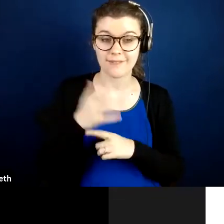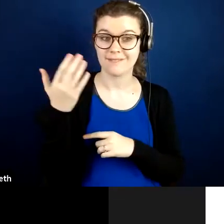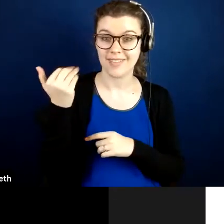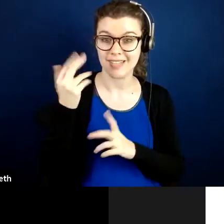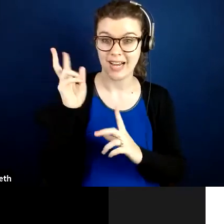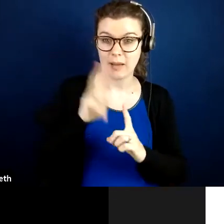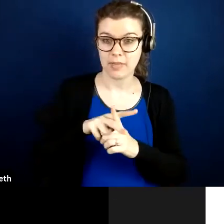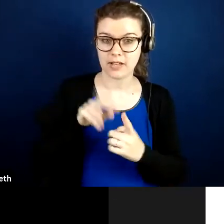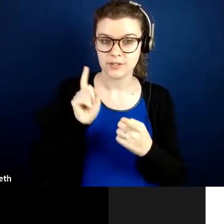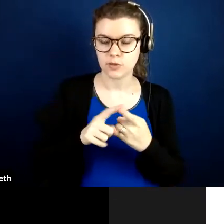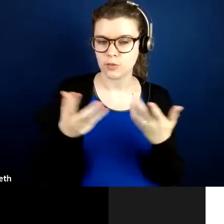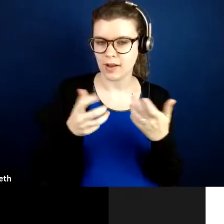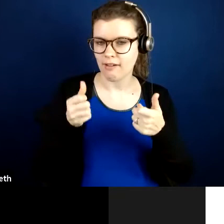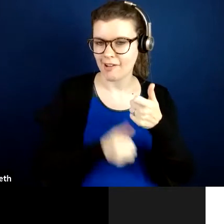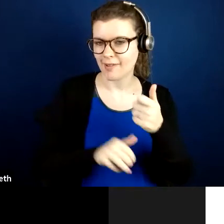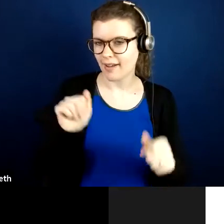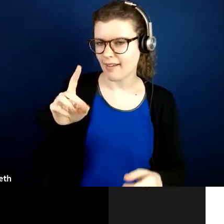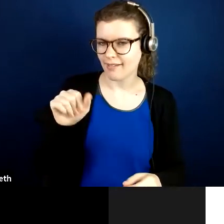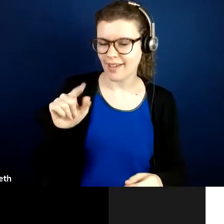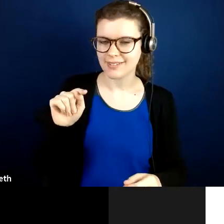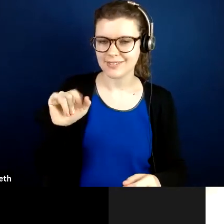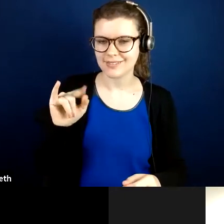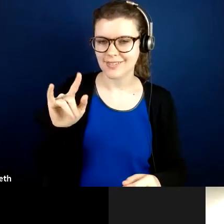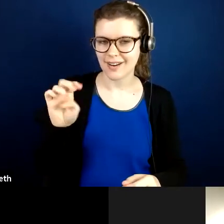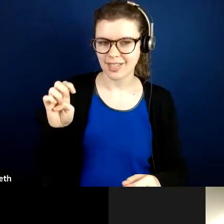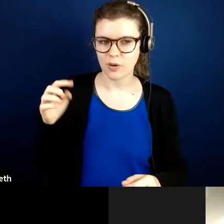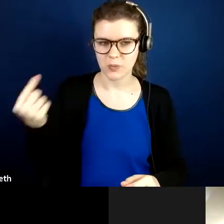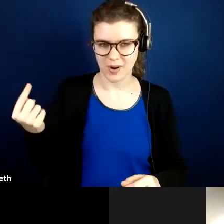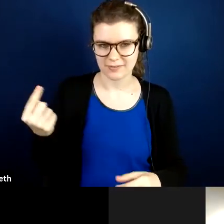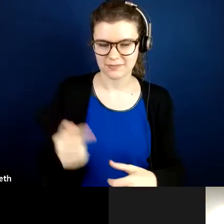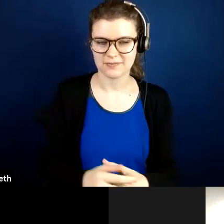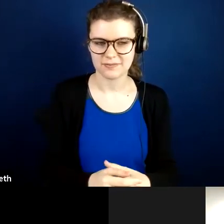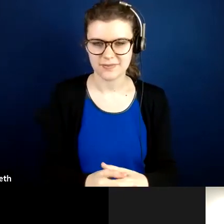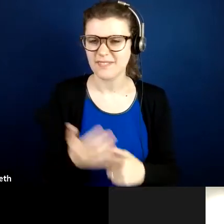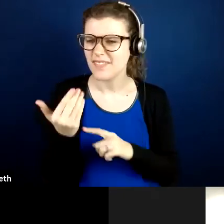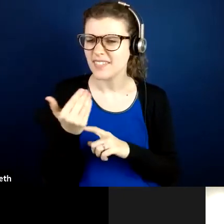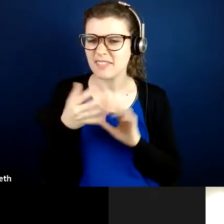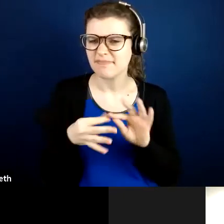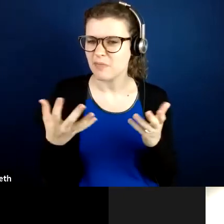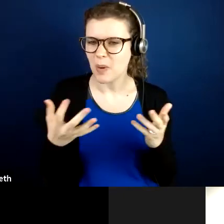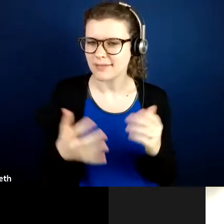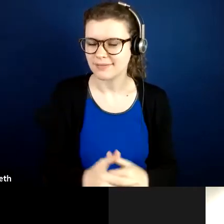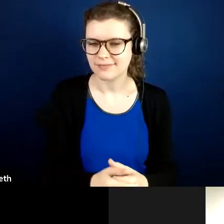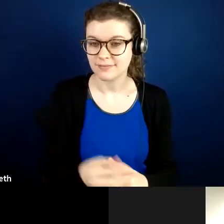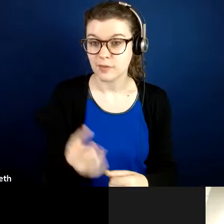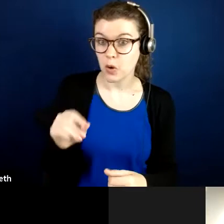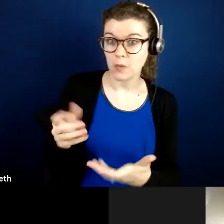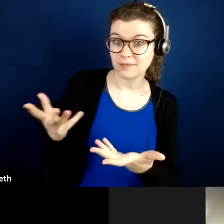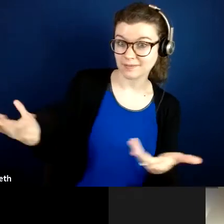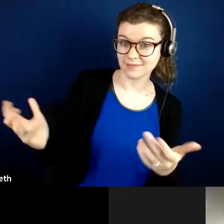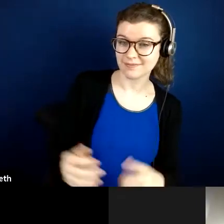applies to what under the ADA Title I? Go.